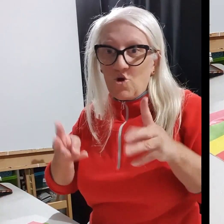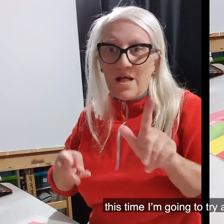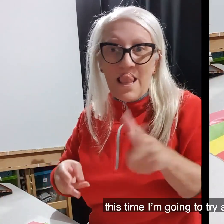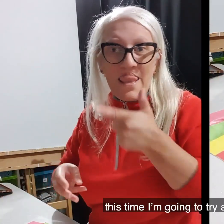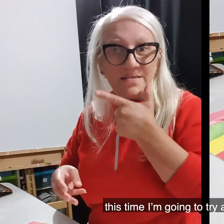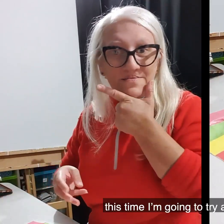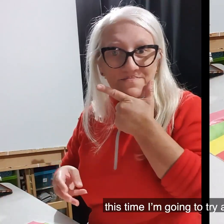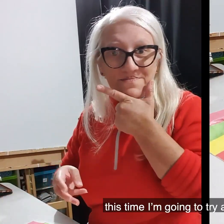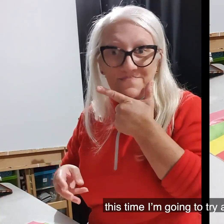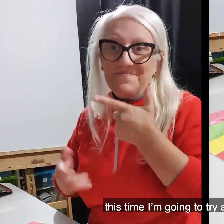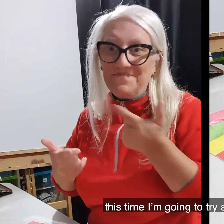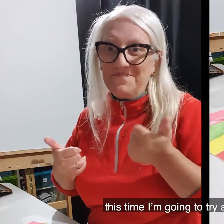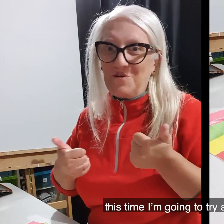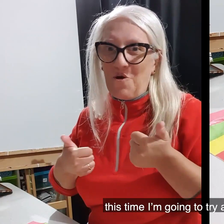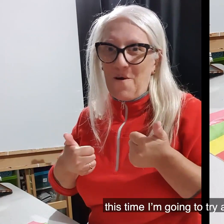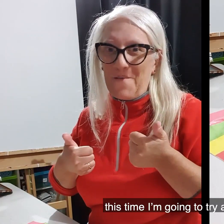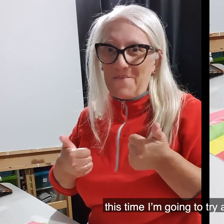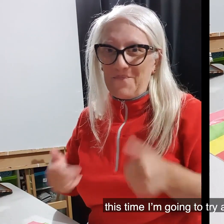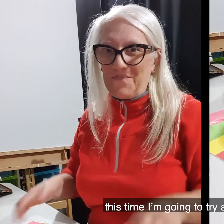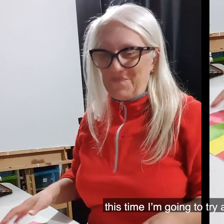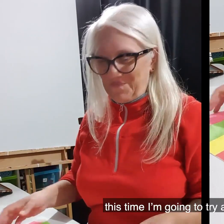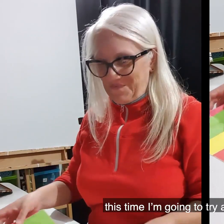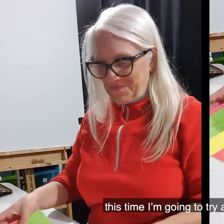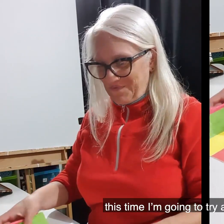This time, I'm going to try and sign lesbian.